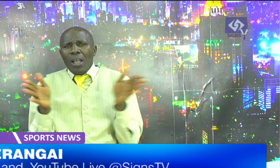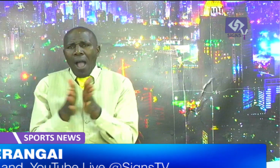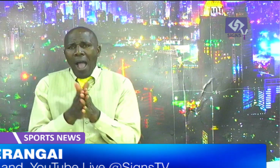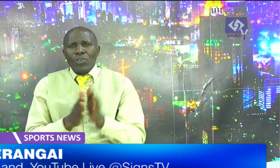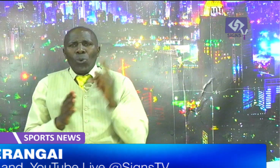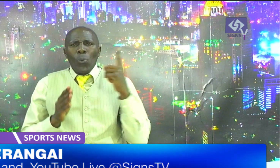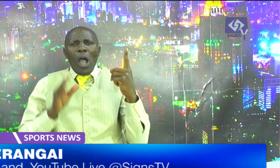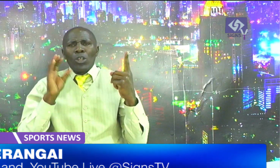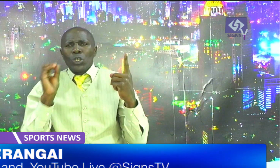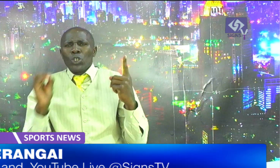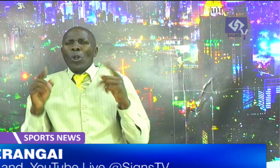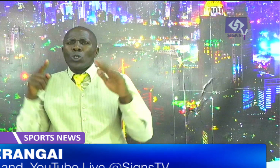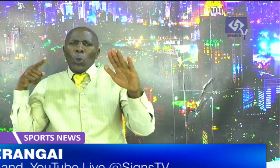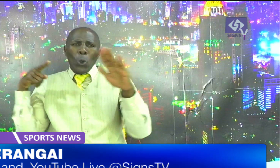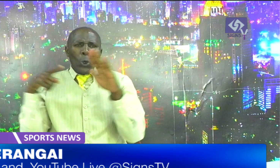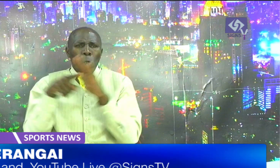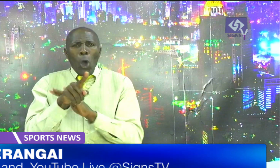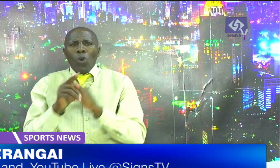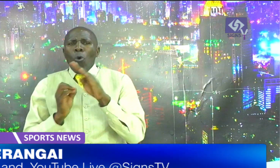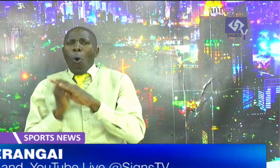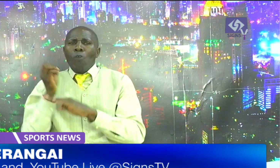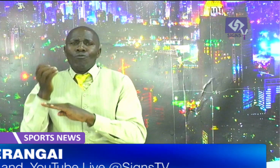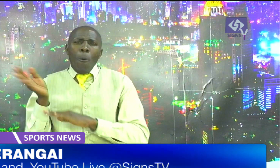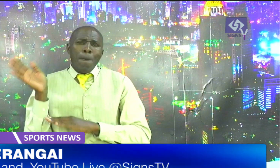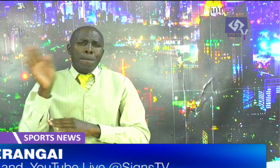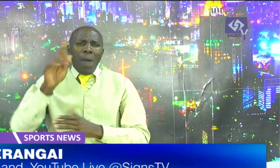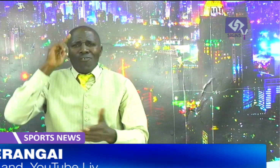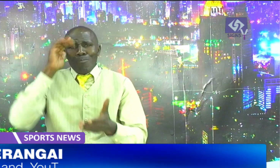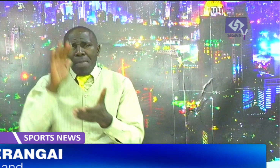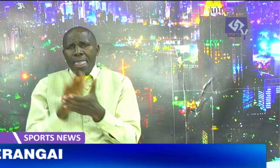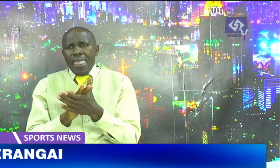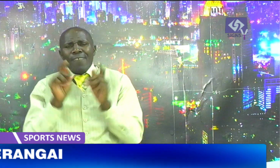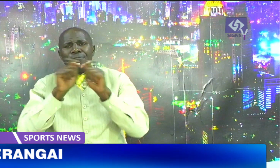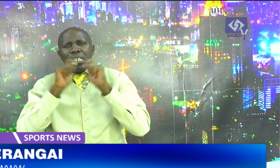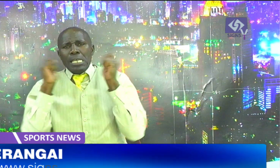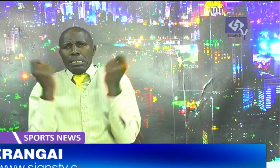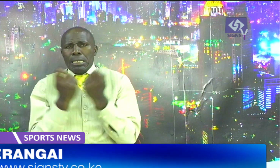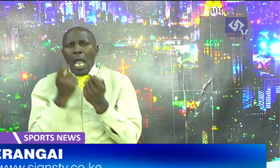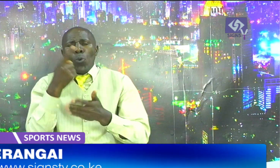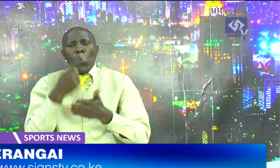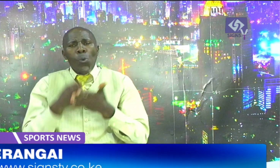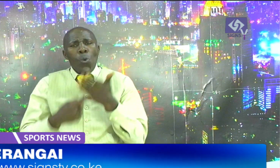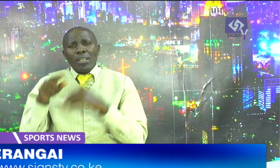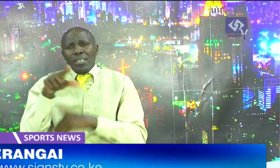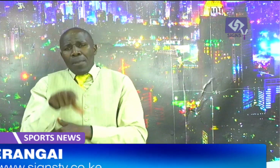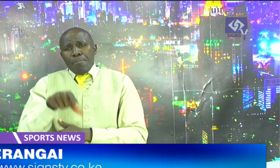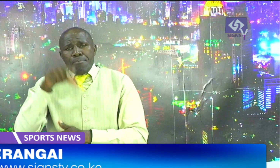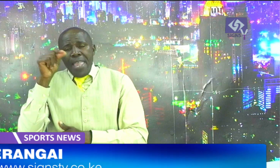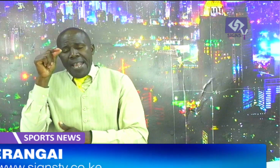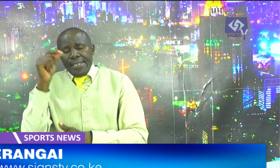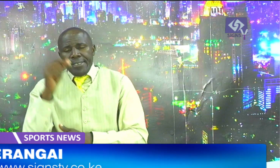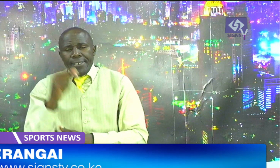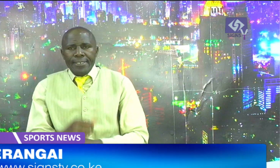round. Coach Odemba believes that with the home ground advantage and slender 1-0 goal